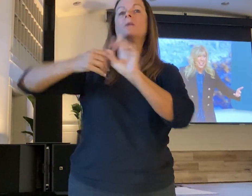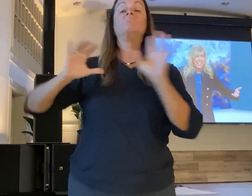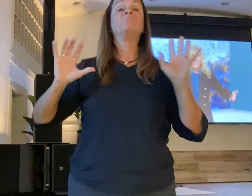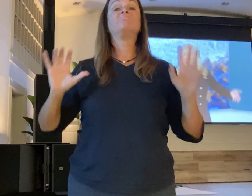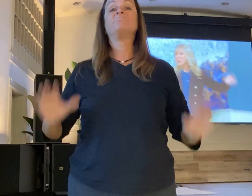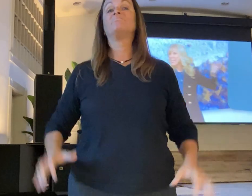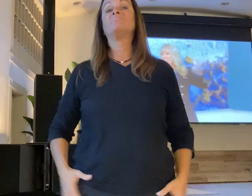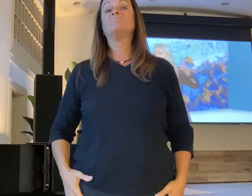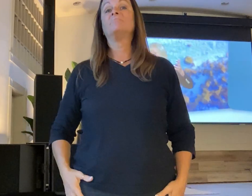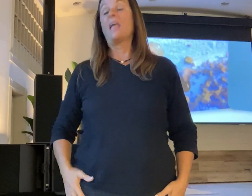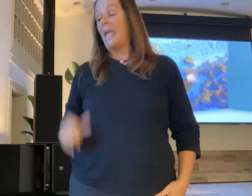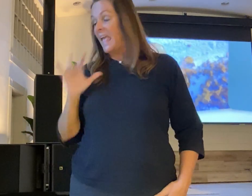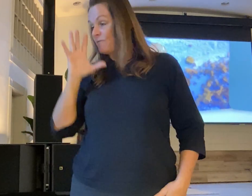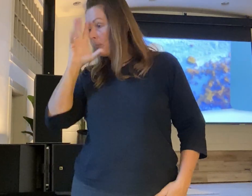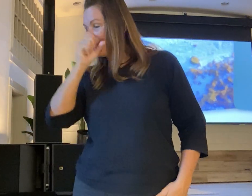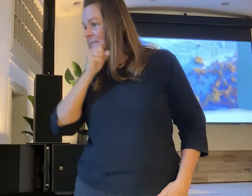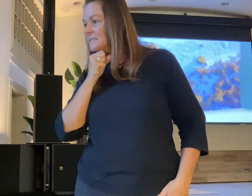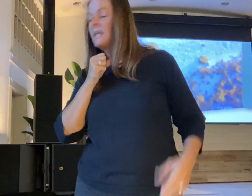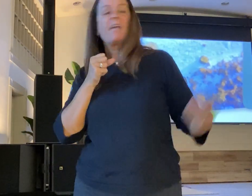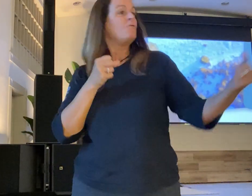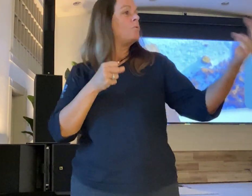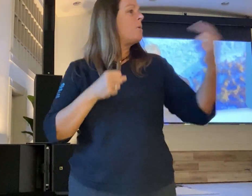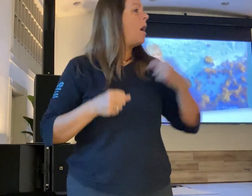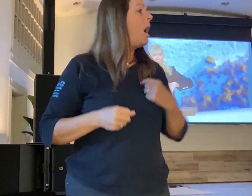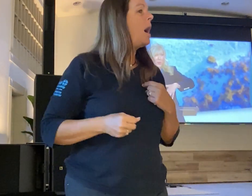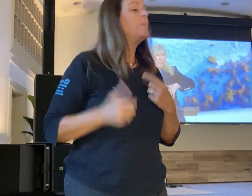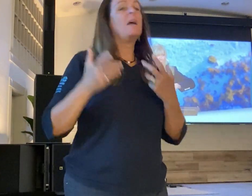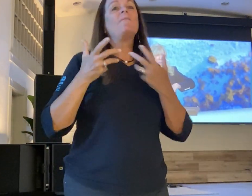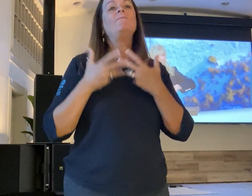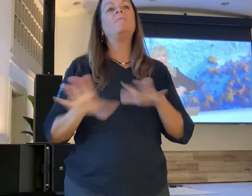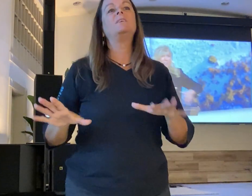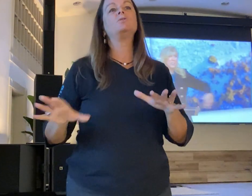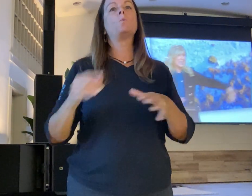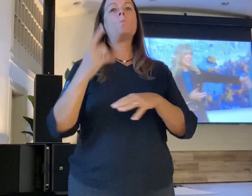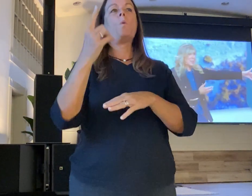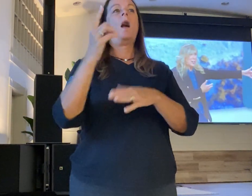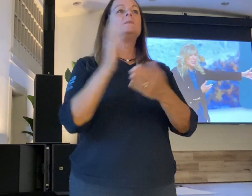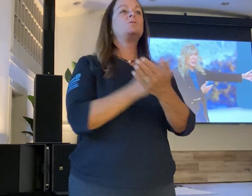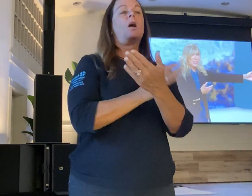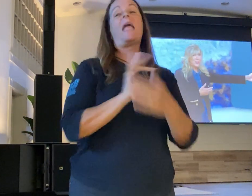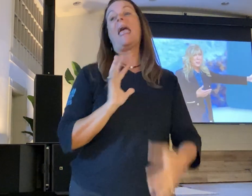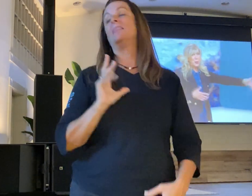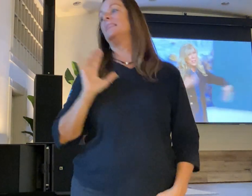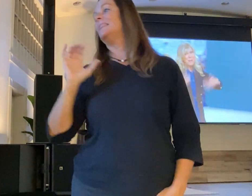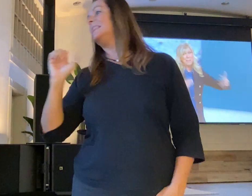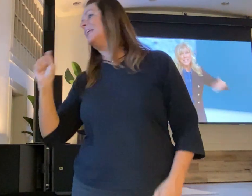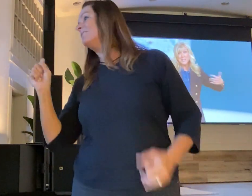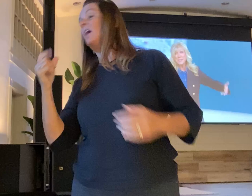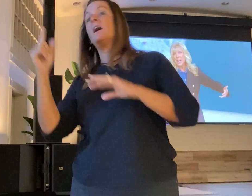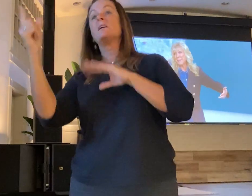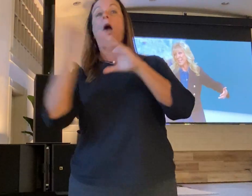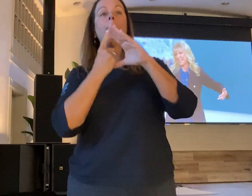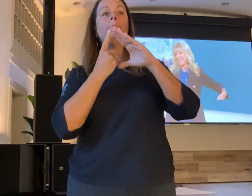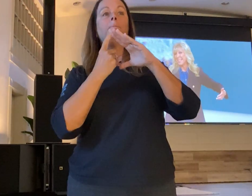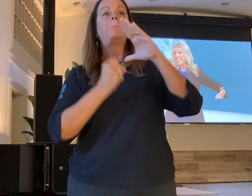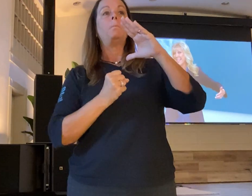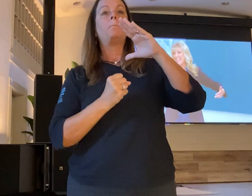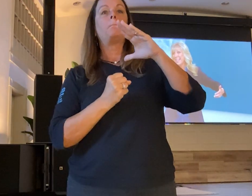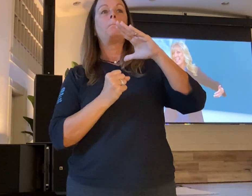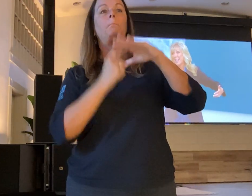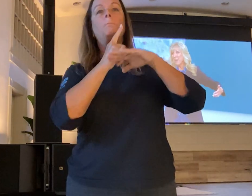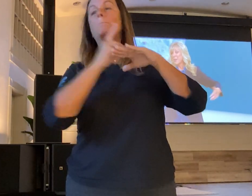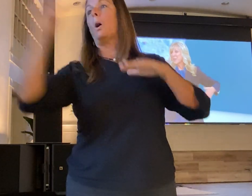want you to miss out. If you leave, if you come in after the first song and you leave during closing prayer, you might miss some